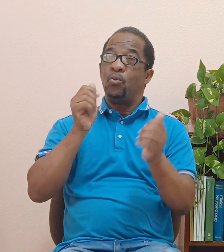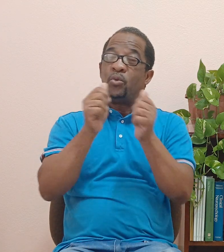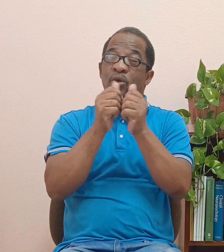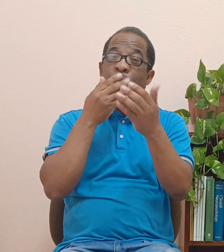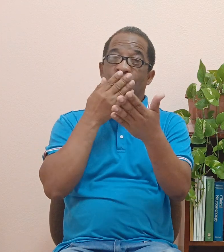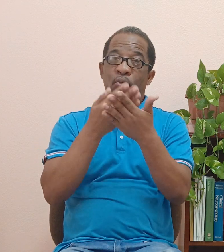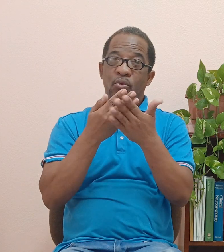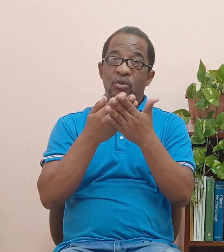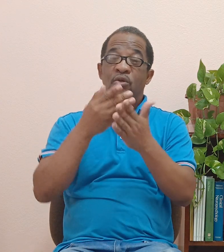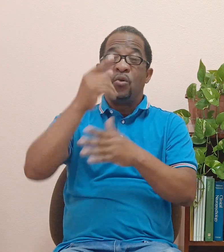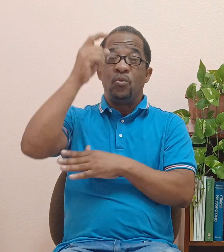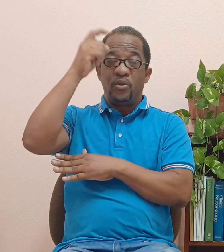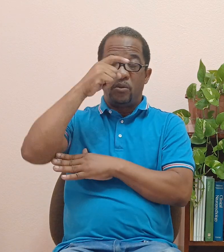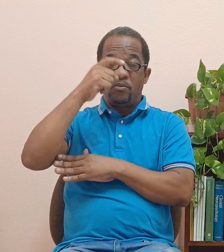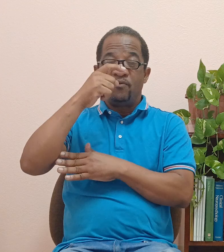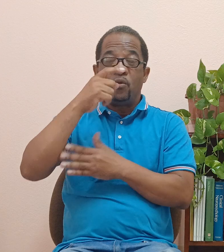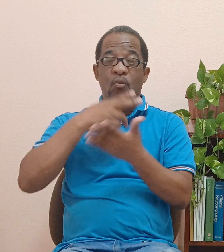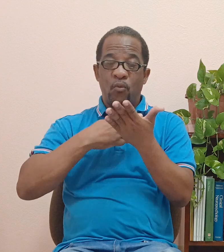wisdom of the Holy Spirit.